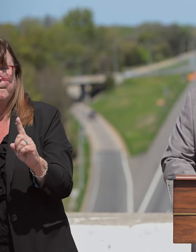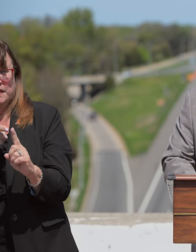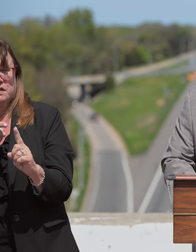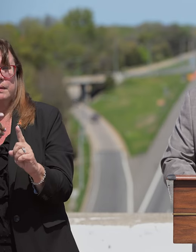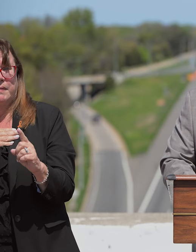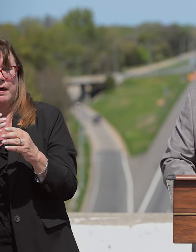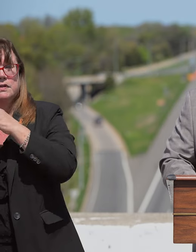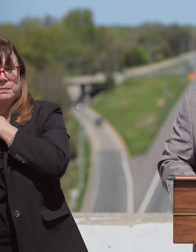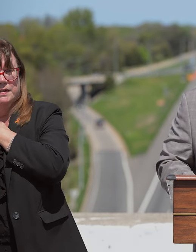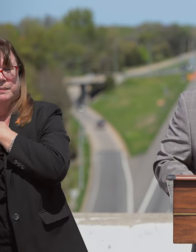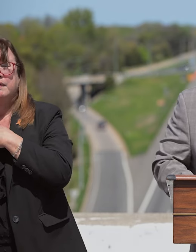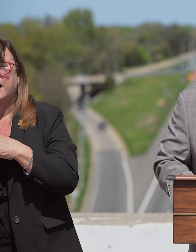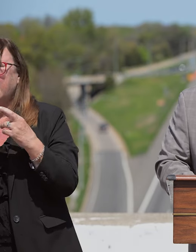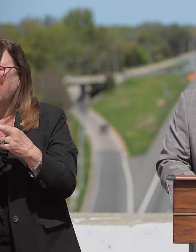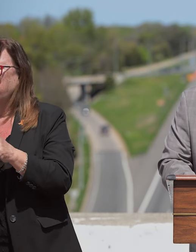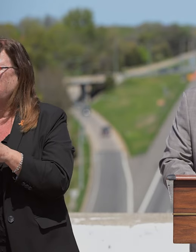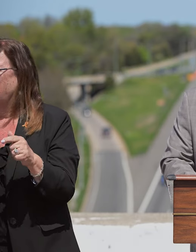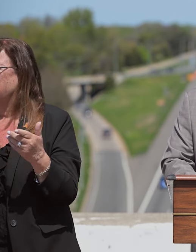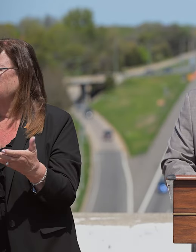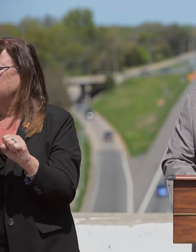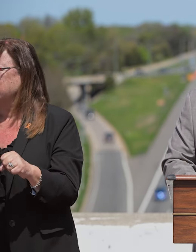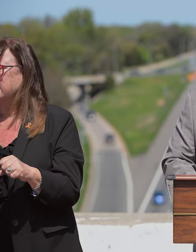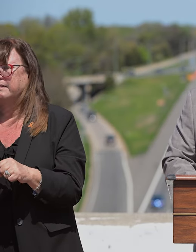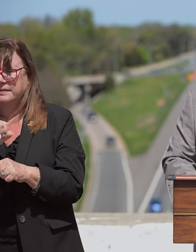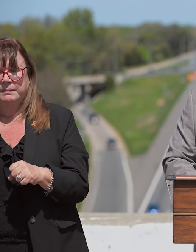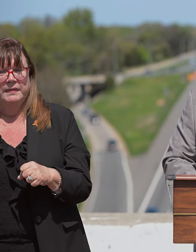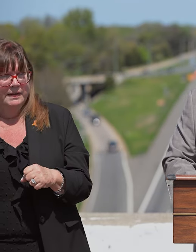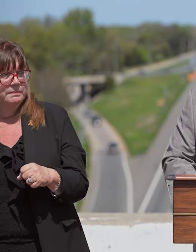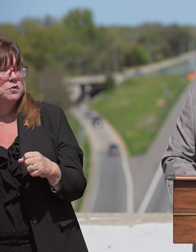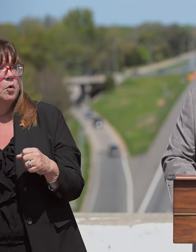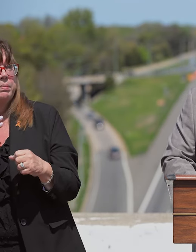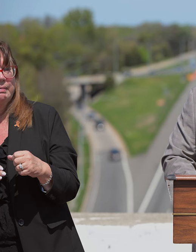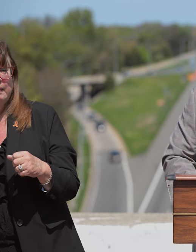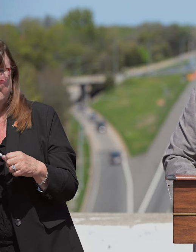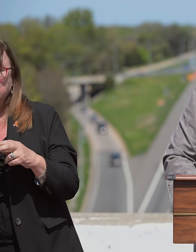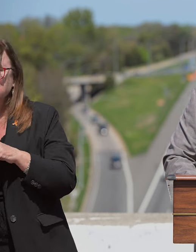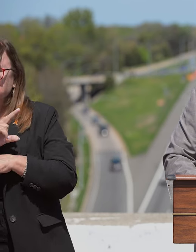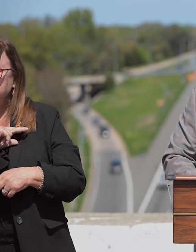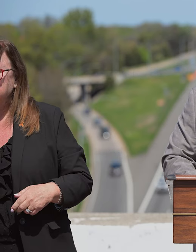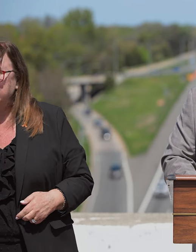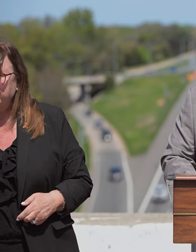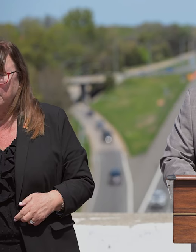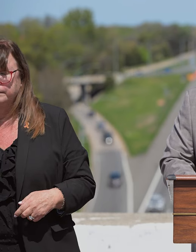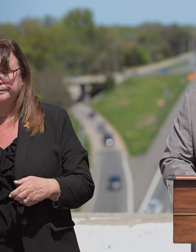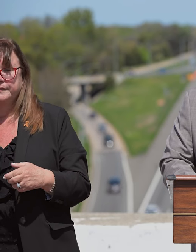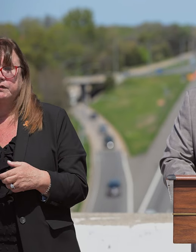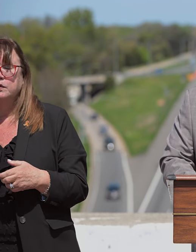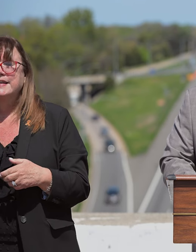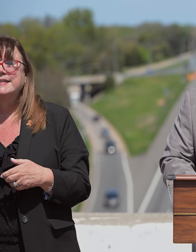my responsibilities, and I hope everyone can say the same. So please buckle up, put your phones